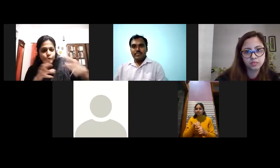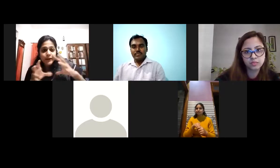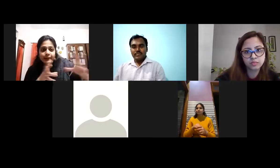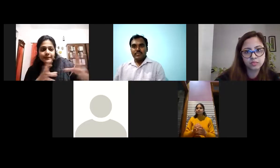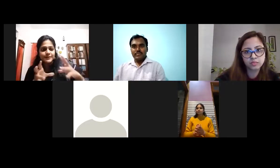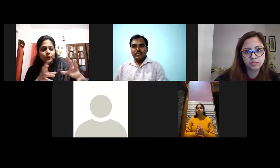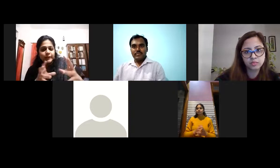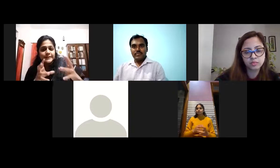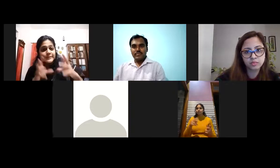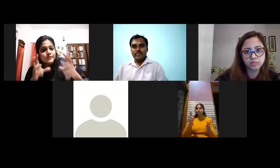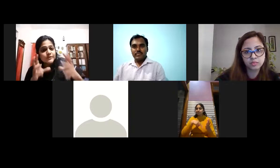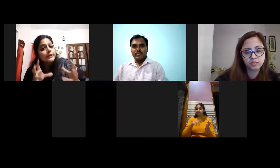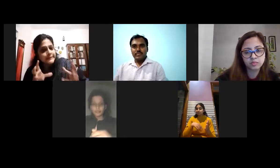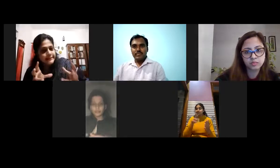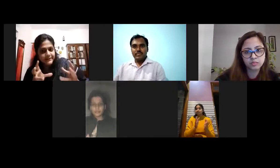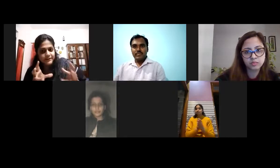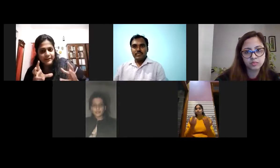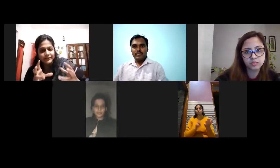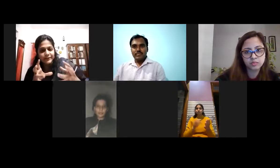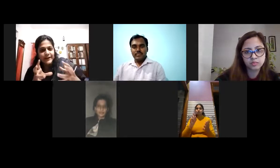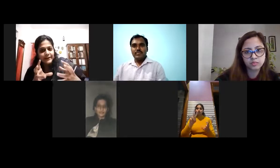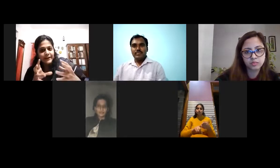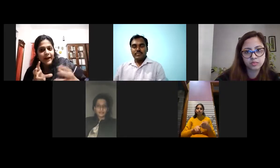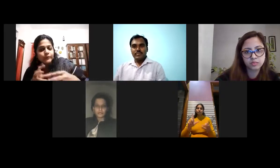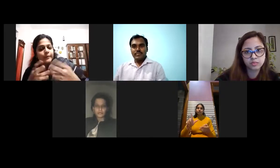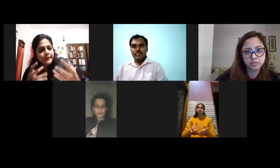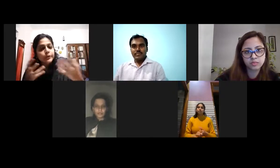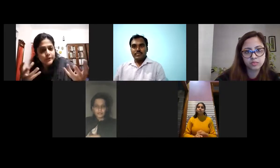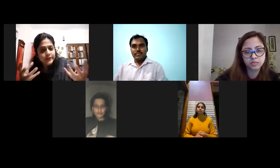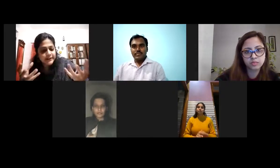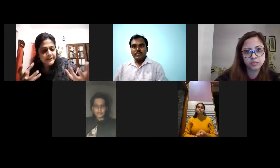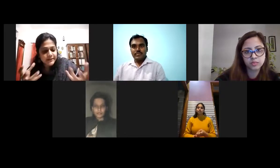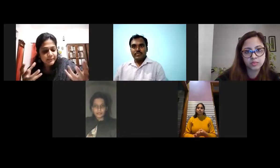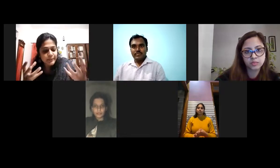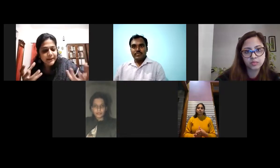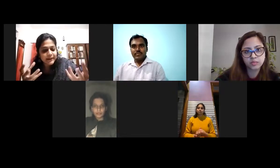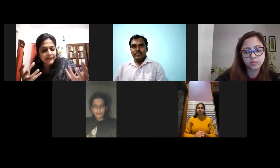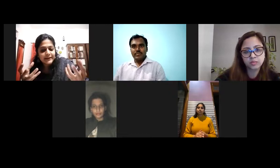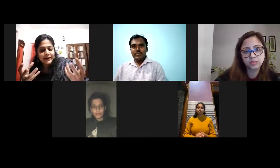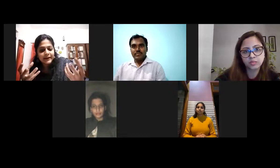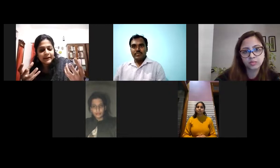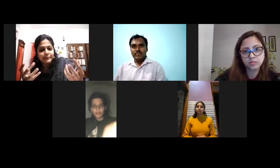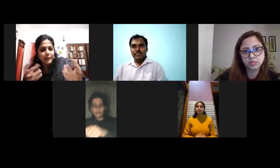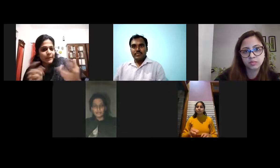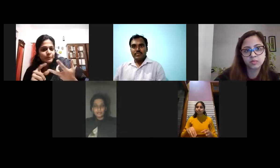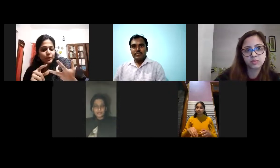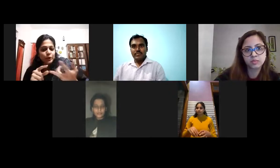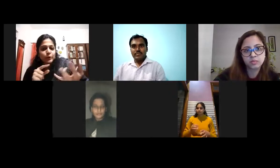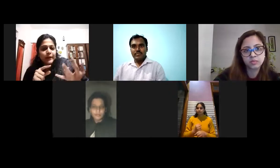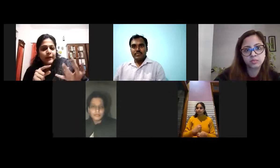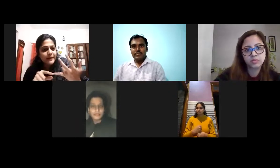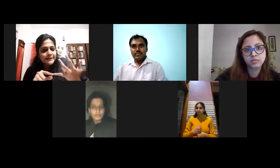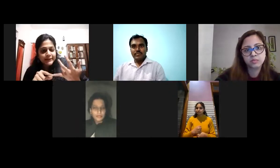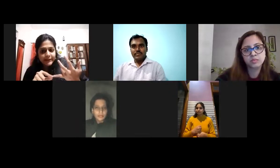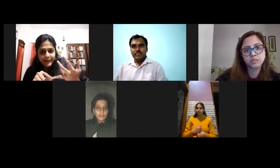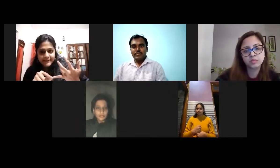therefore reading this novel in terms of its political history and the kind of comment that Gunter Grass is making. I mean, you're looking